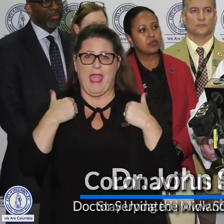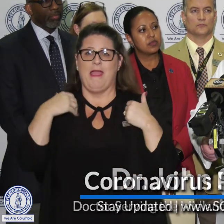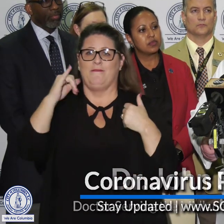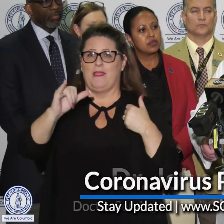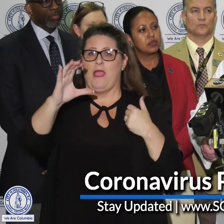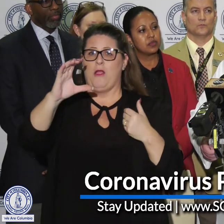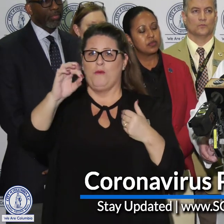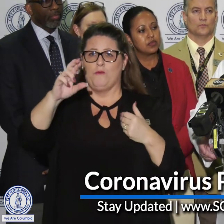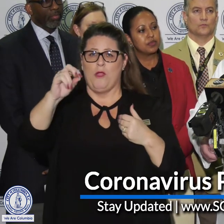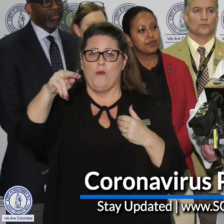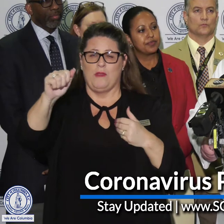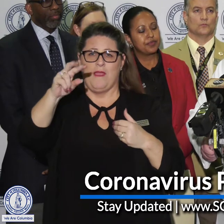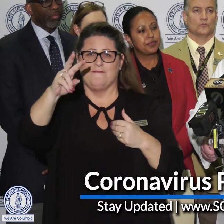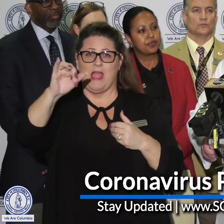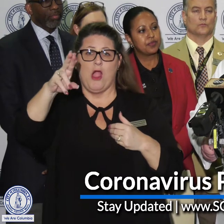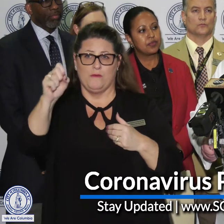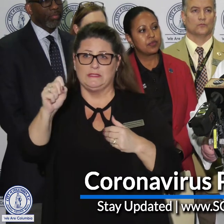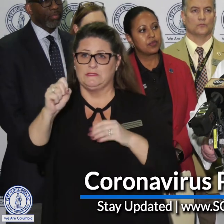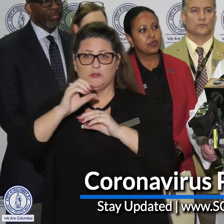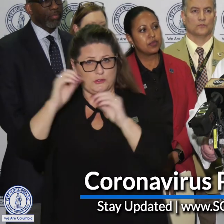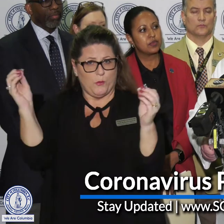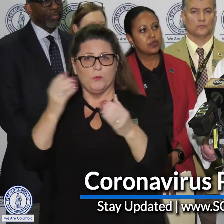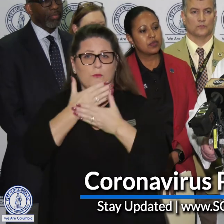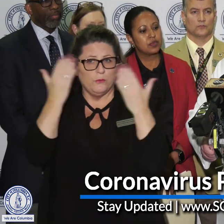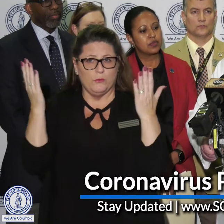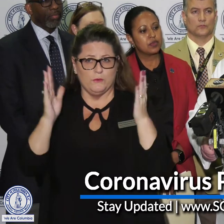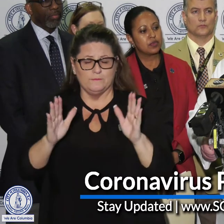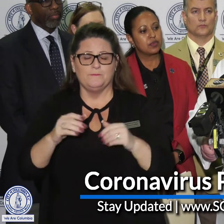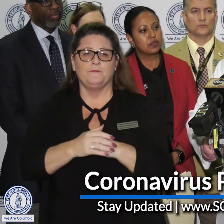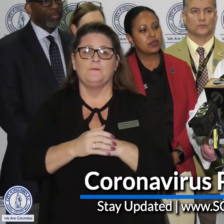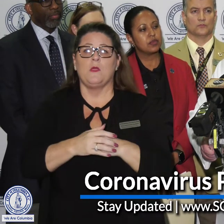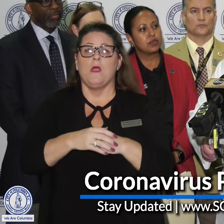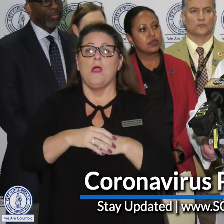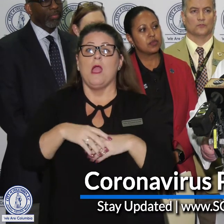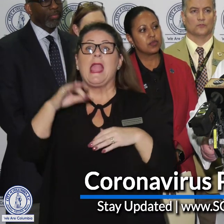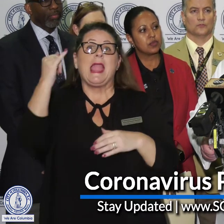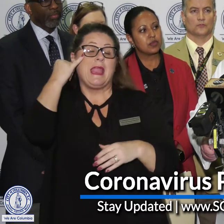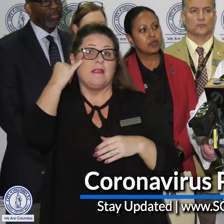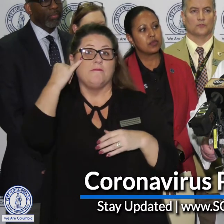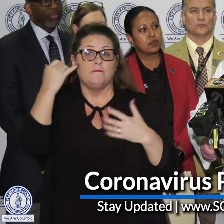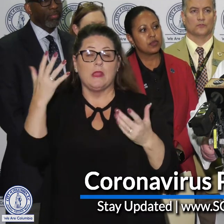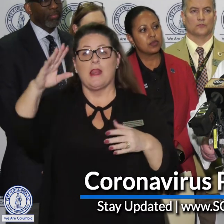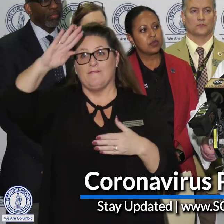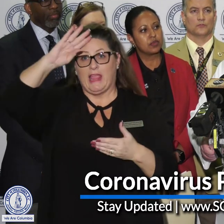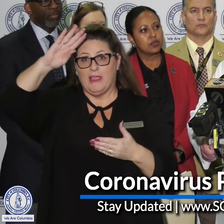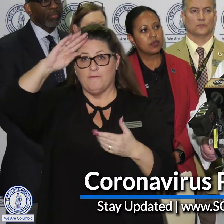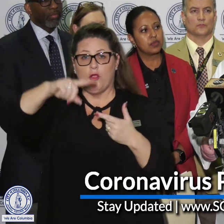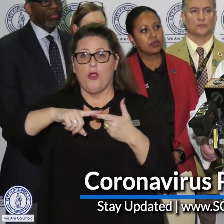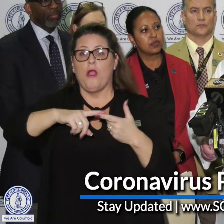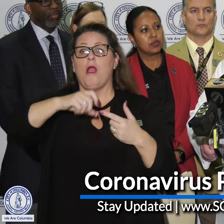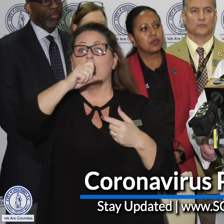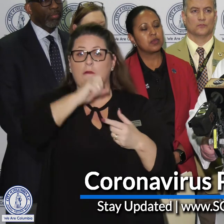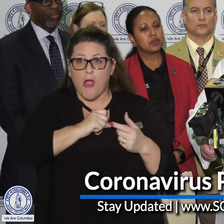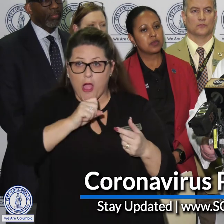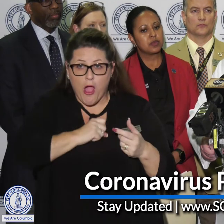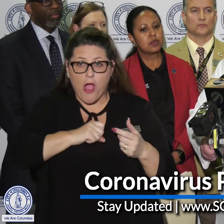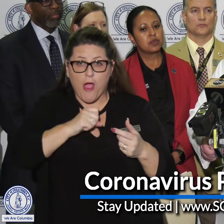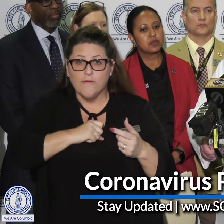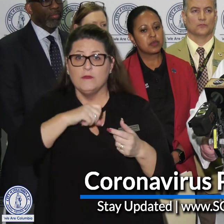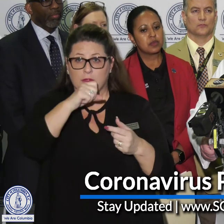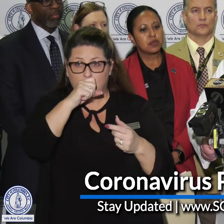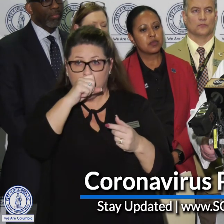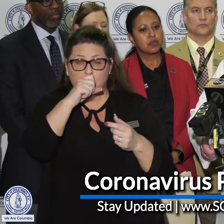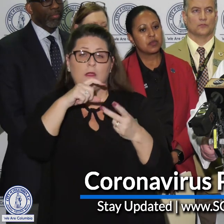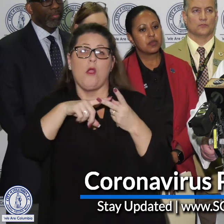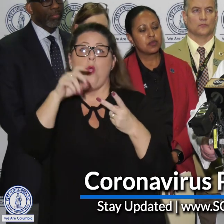looking for symptoms to be on the watch for, we're looking for fever, we're looking for cough, and we're looking for difficulty breathing. In terms